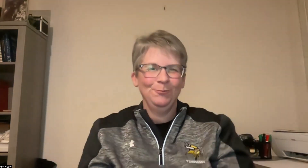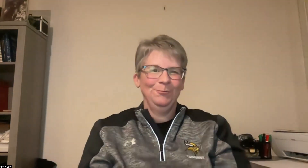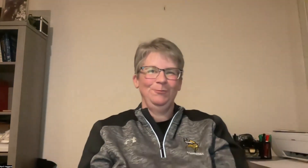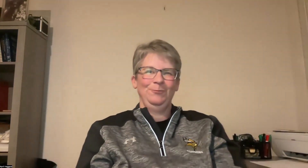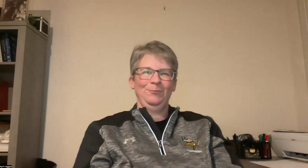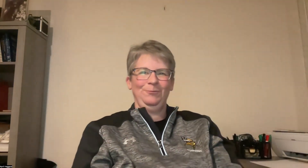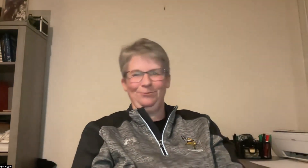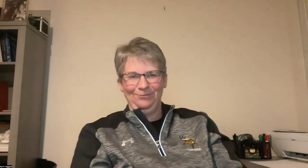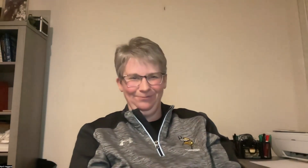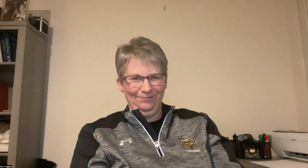All right. Well, thank you all.